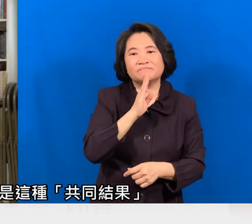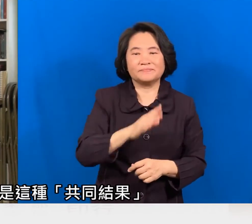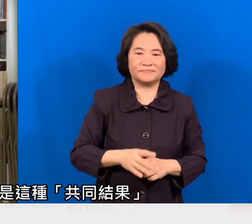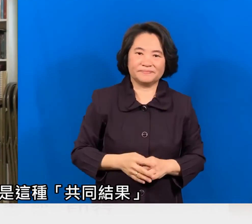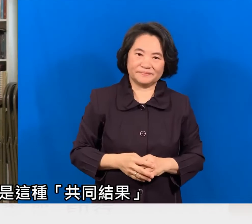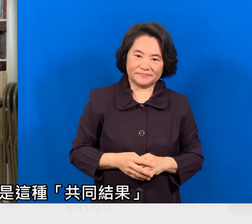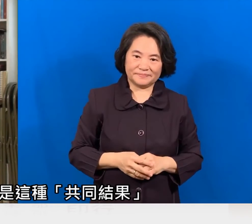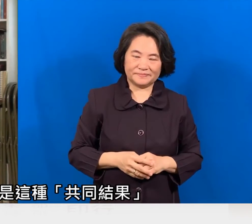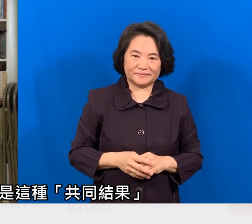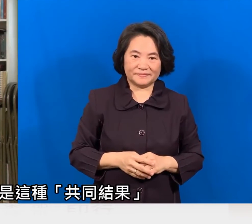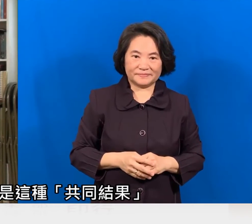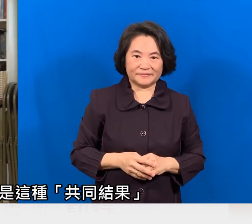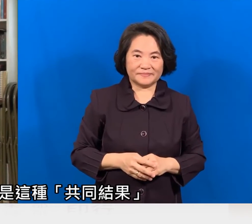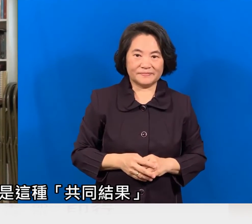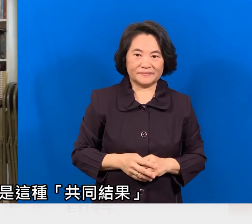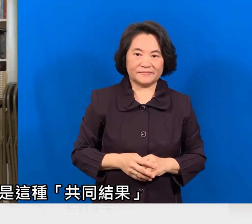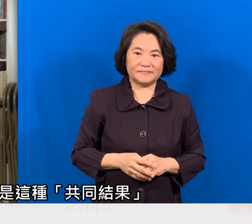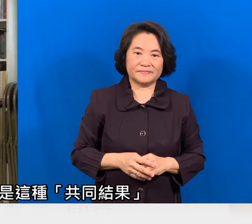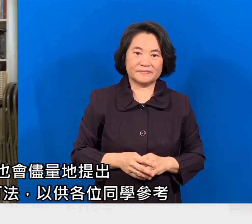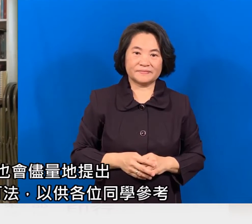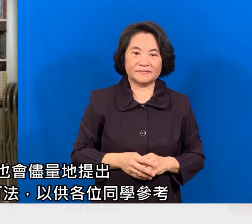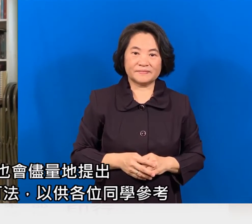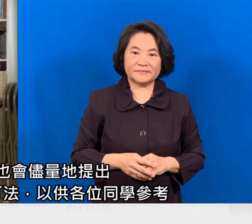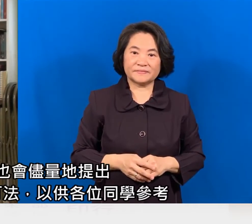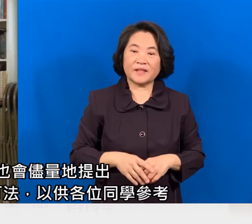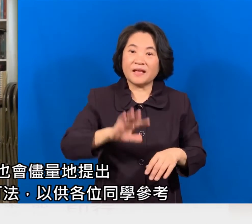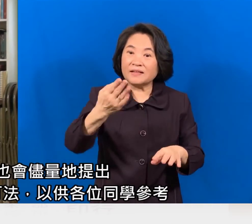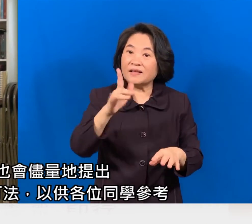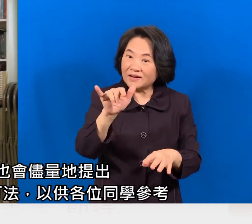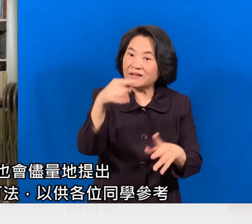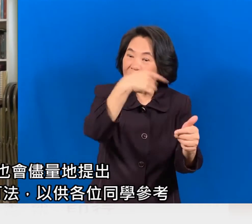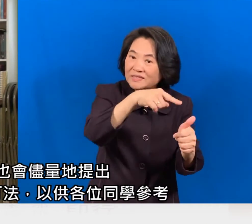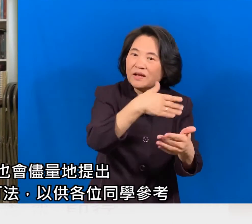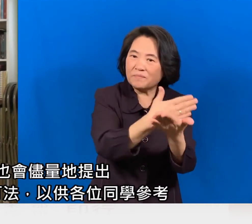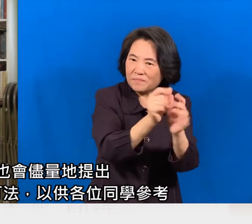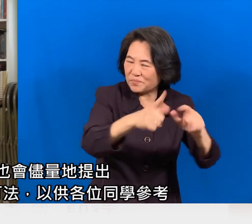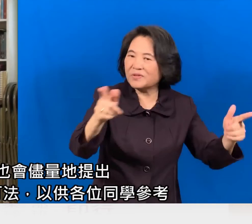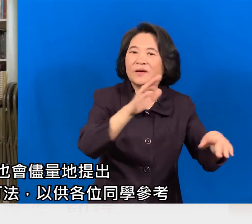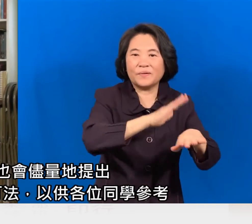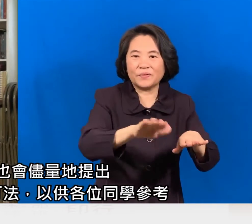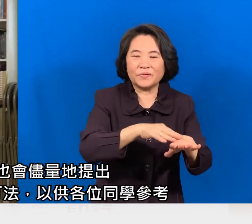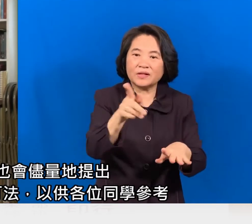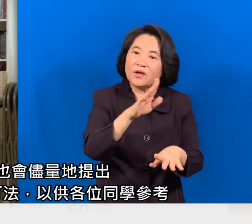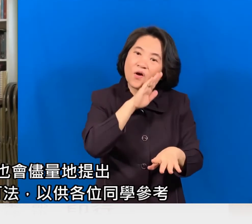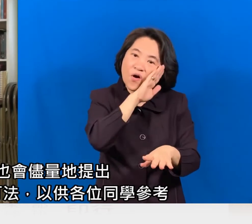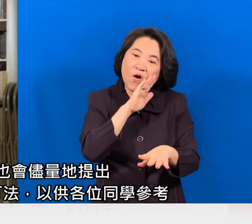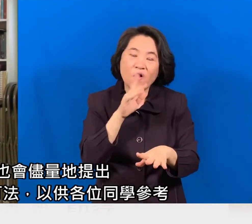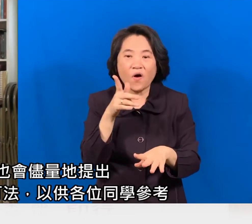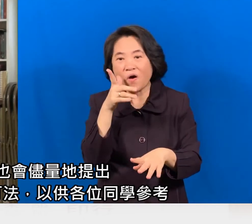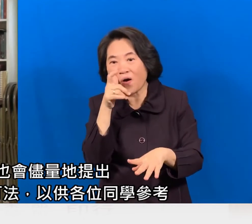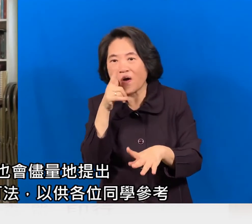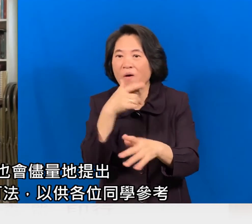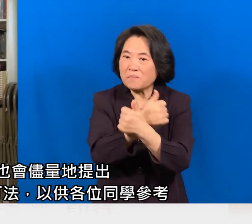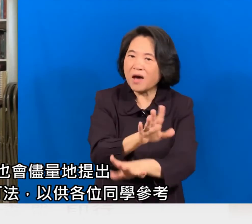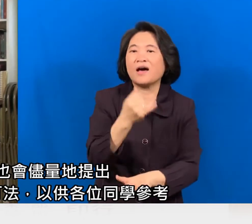lingua franca of signed communication. We will, however, try our best to note the numerous variations in the